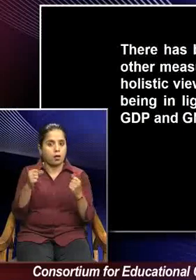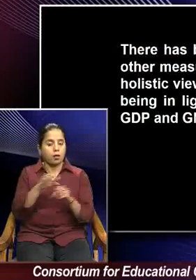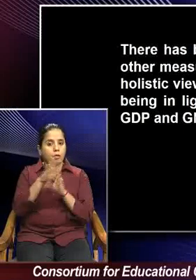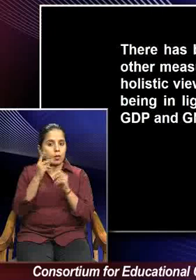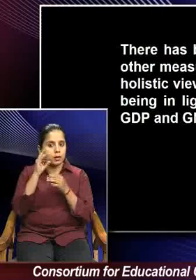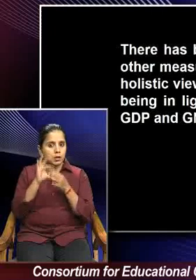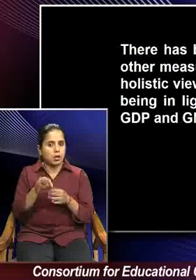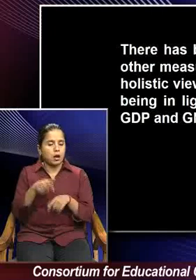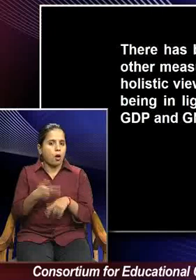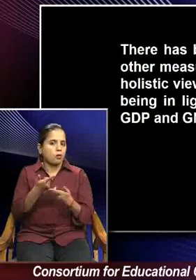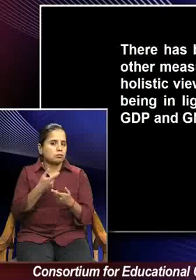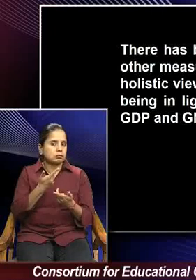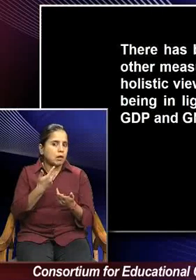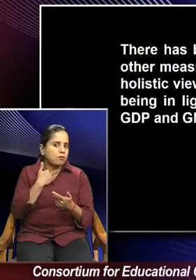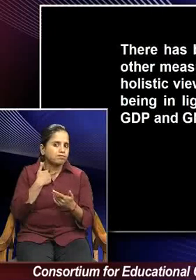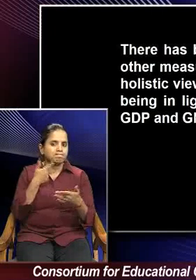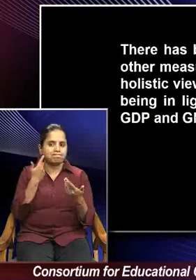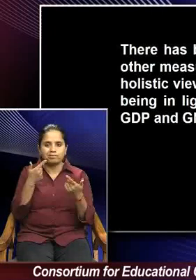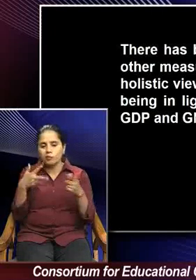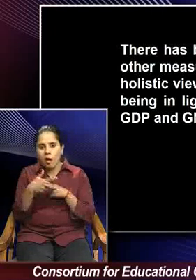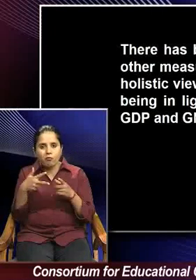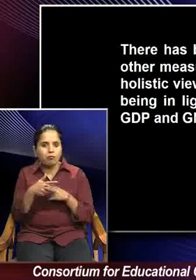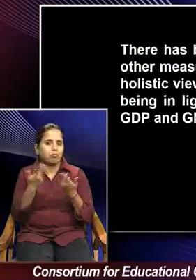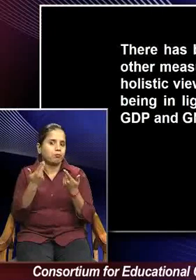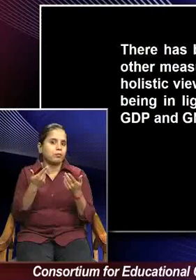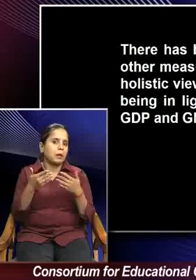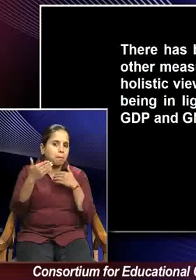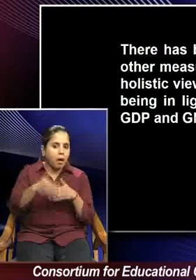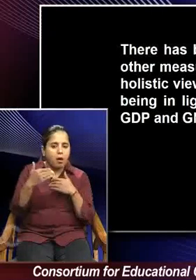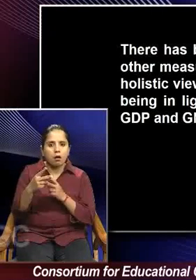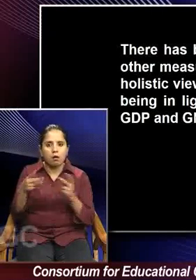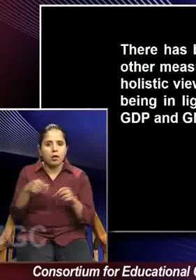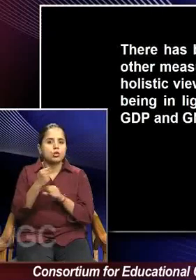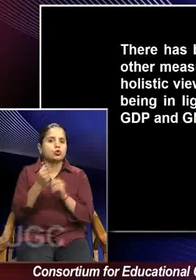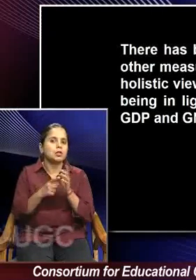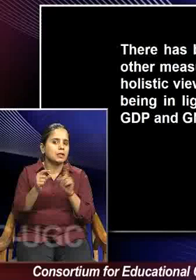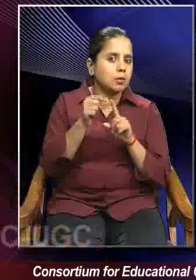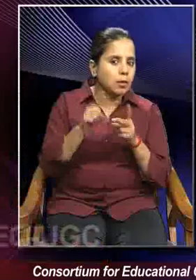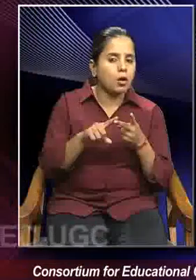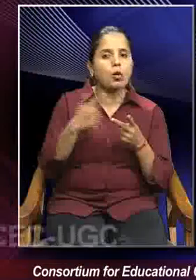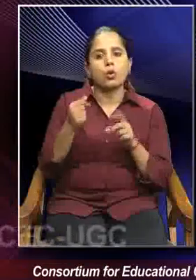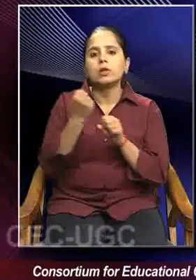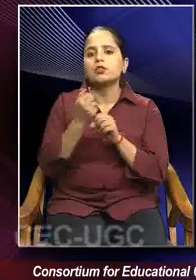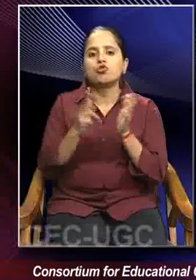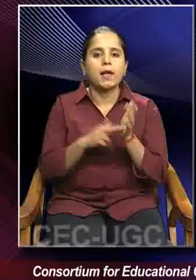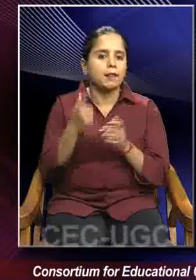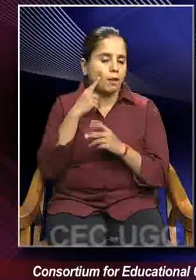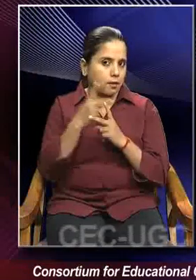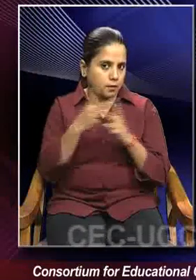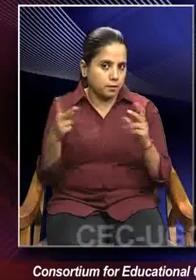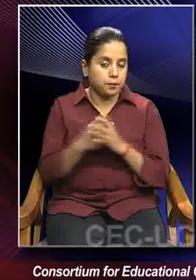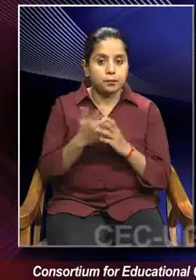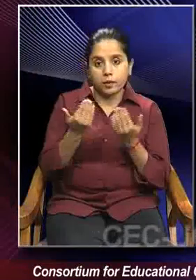the shortcomings of gross domestic product and gross national income.